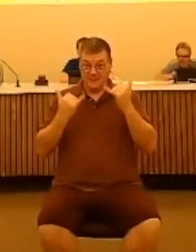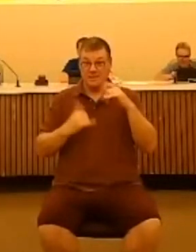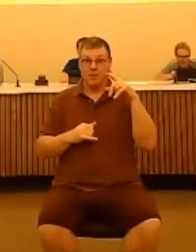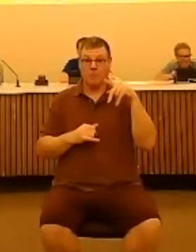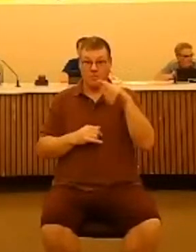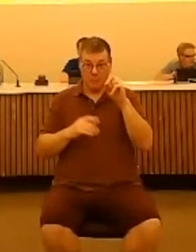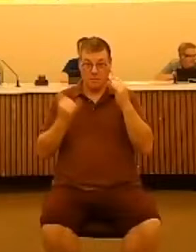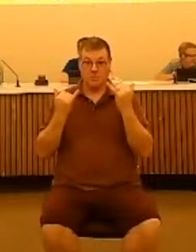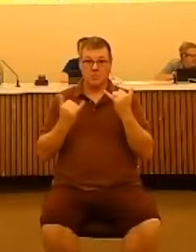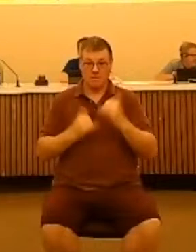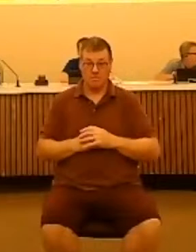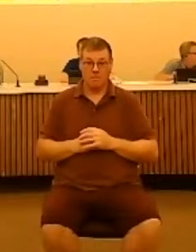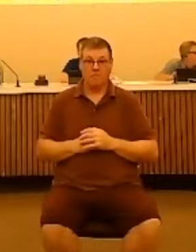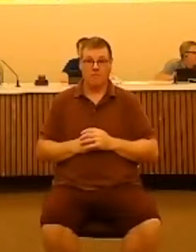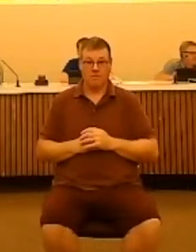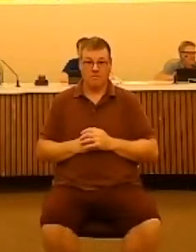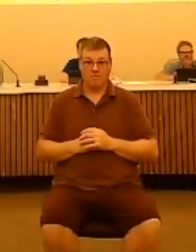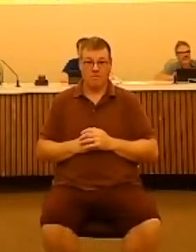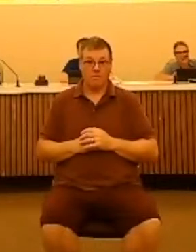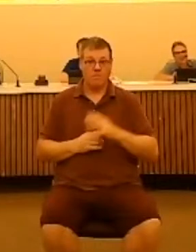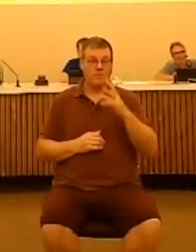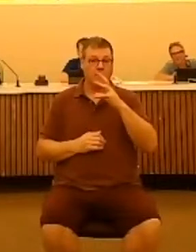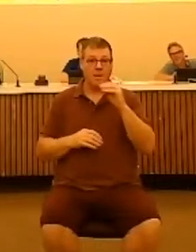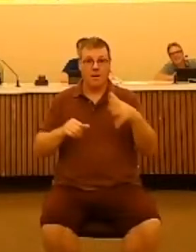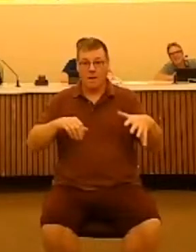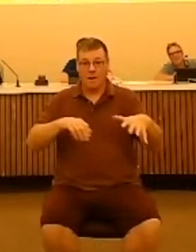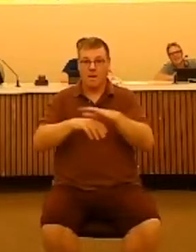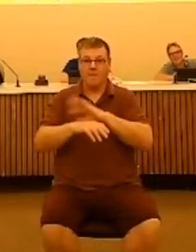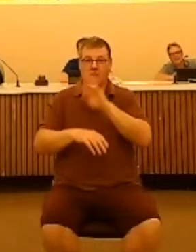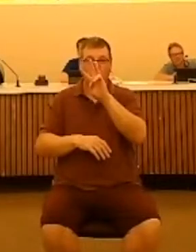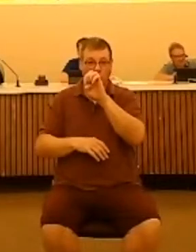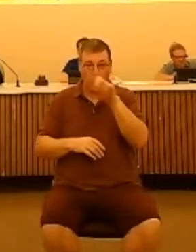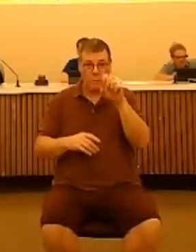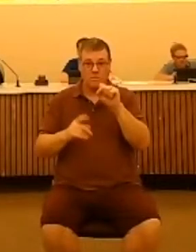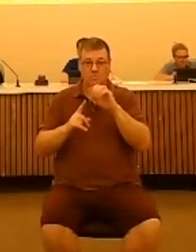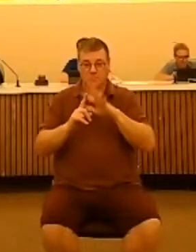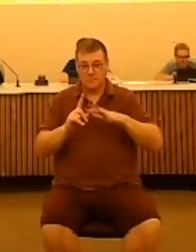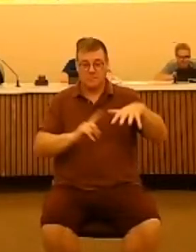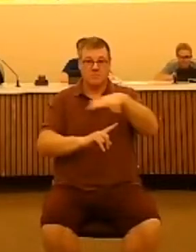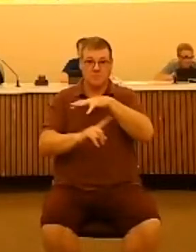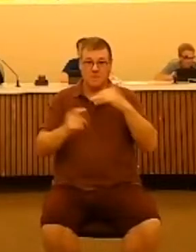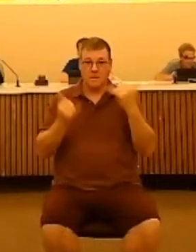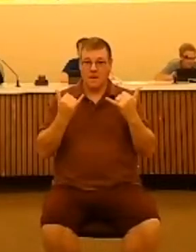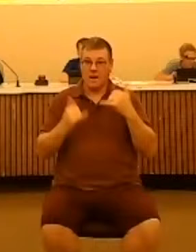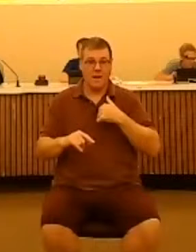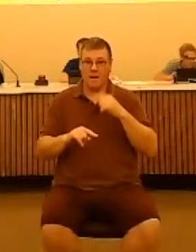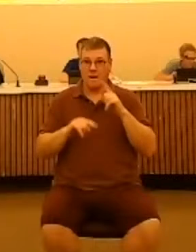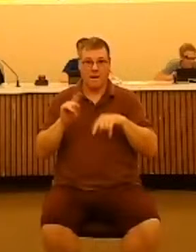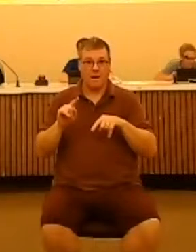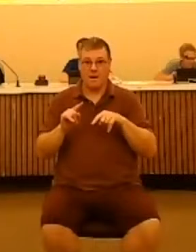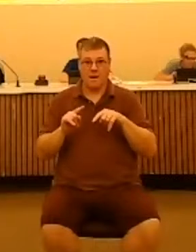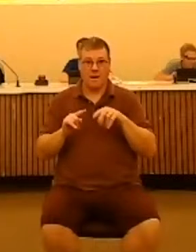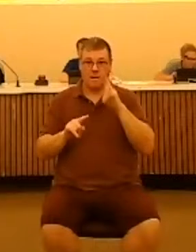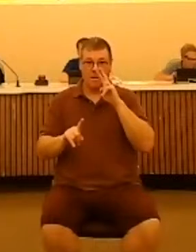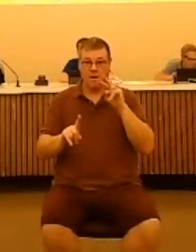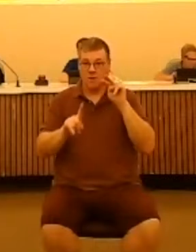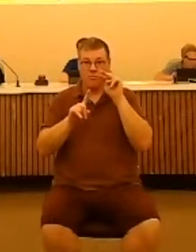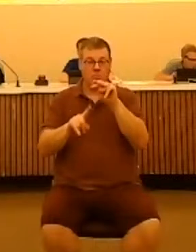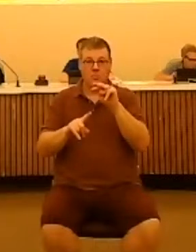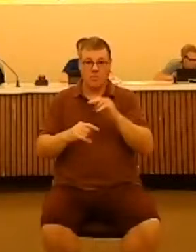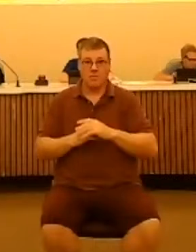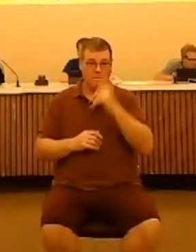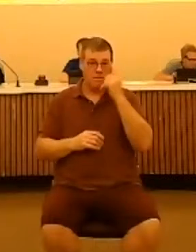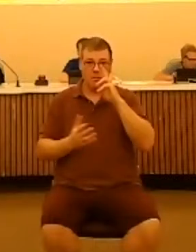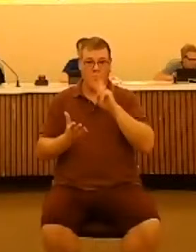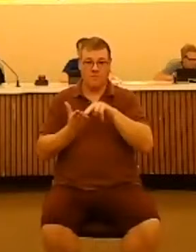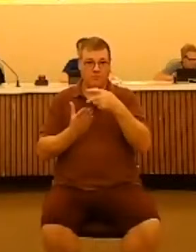The existing pond that's there, yeah. And it's so covered with weeds and everything around it now that I can't even get up to take a look at it because I'll